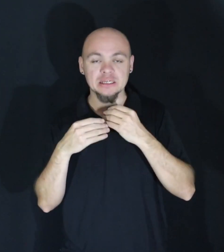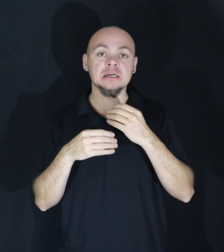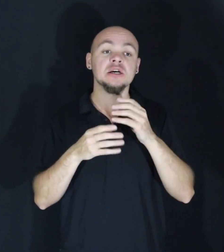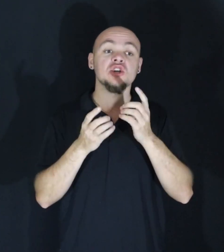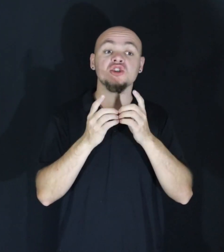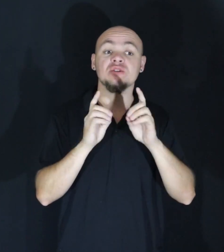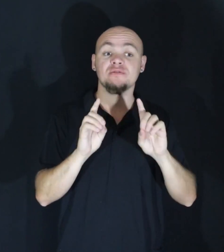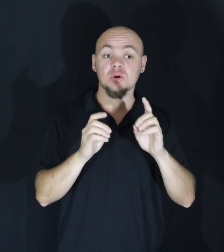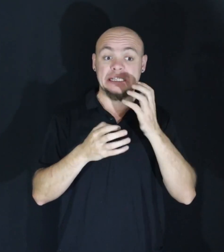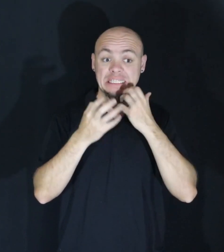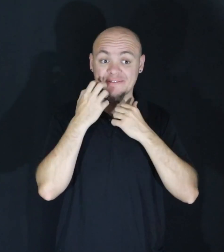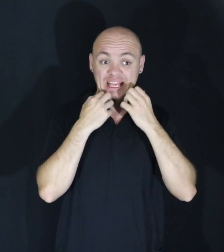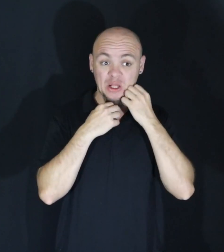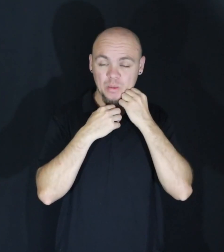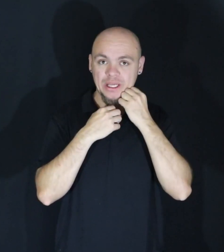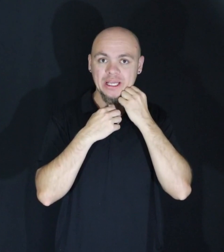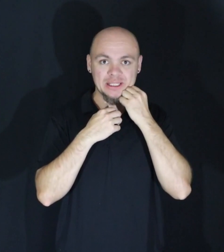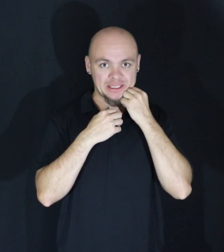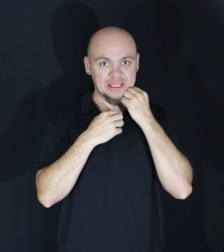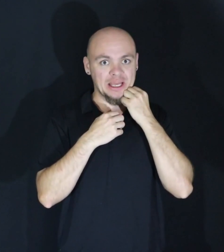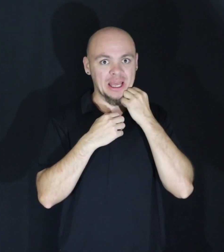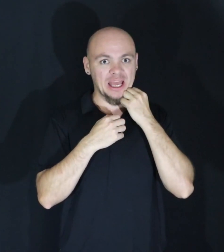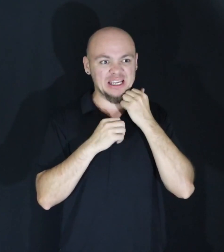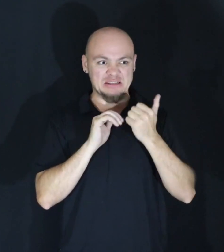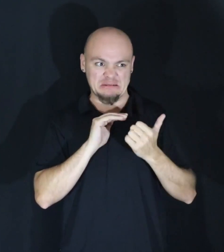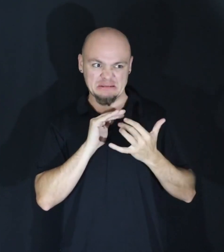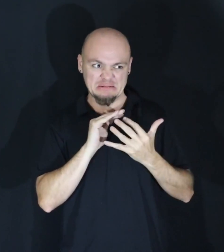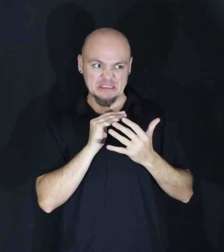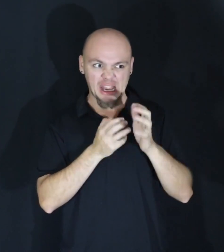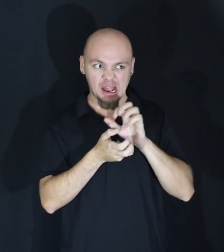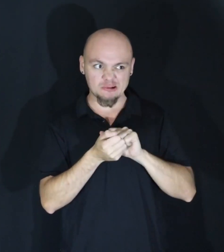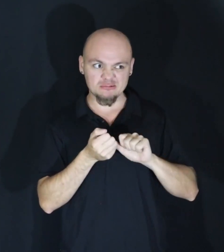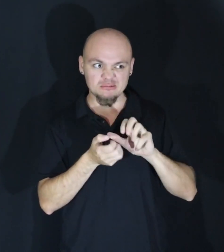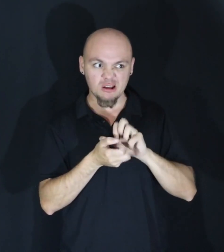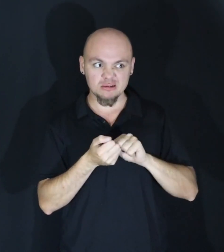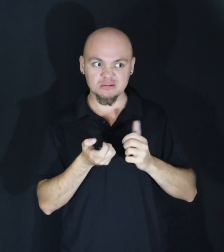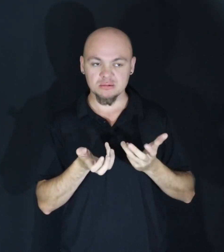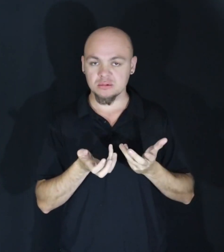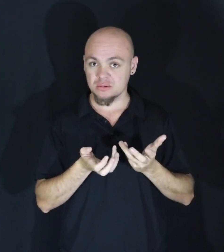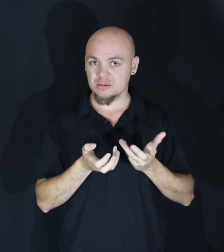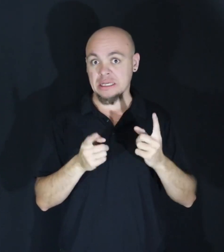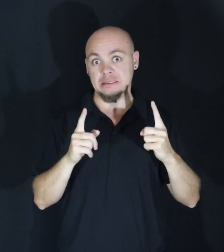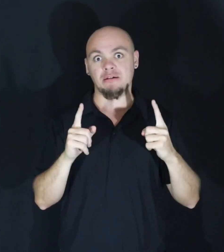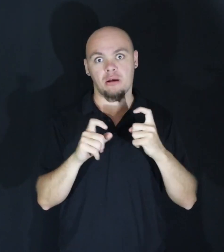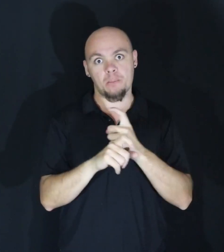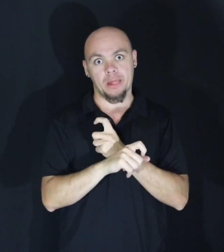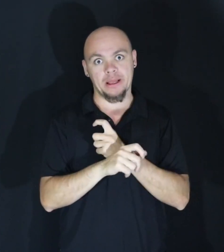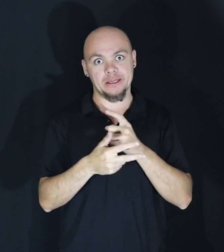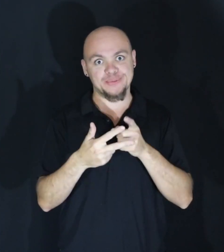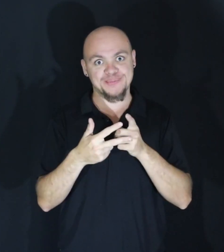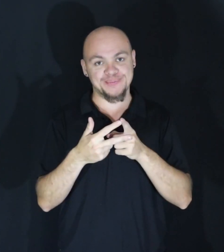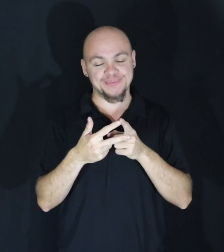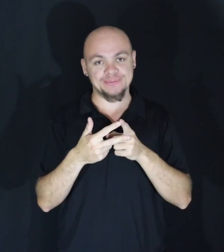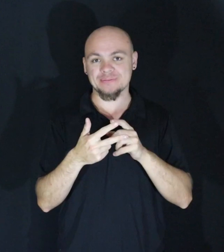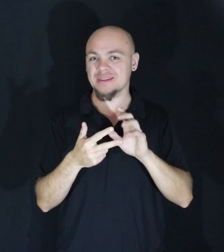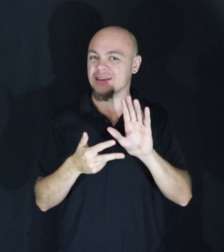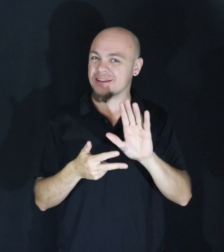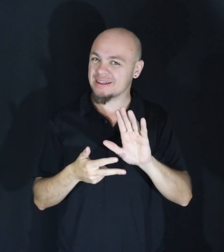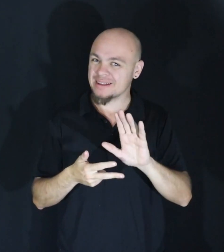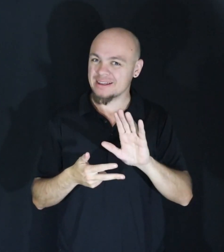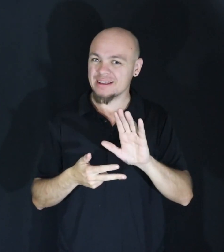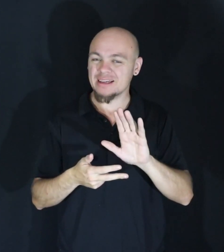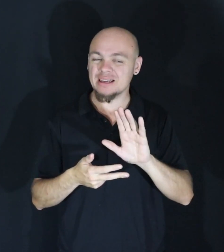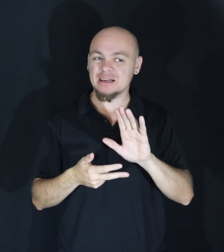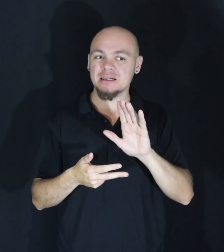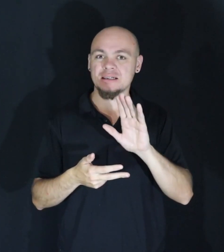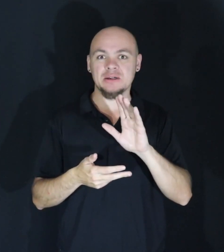and contentment shopping. Yeah, it's complicated. And don't even get me started